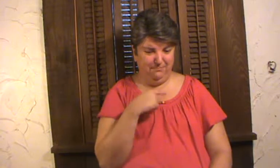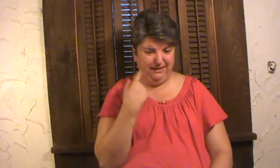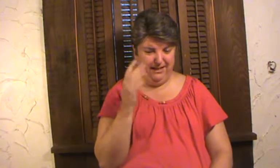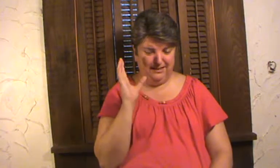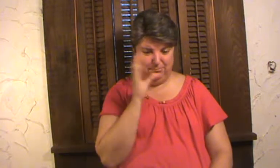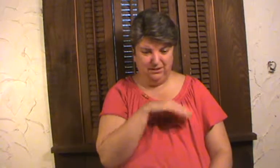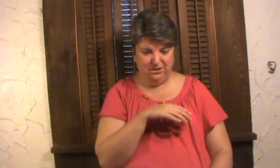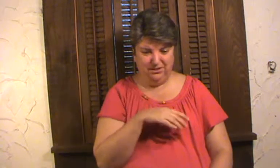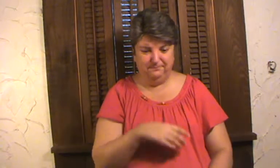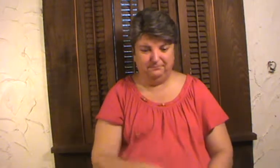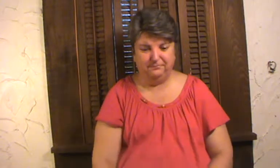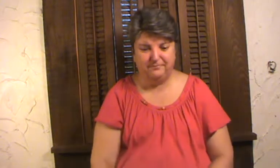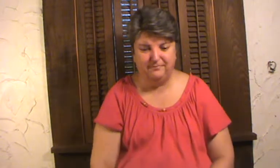that expression.